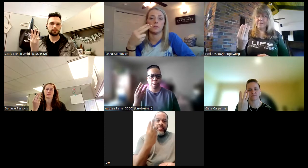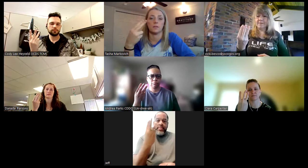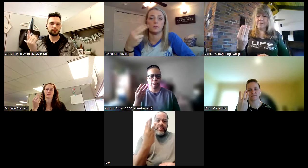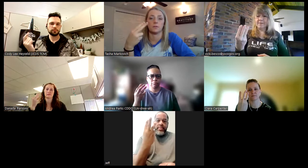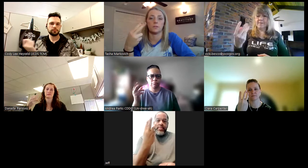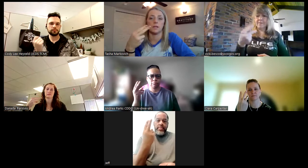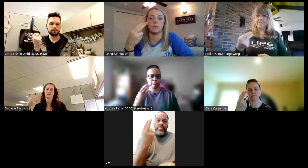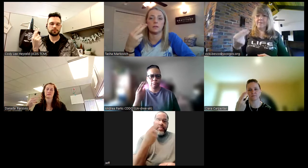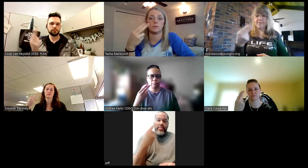Thursday,